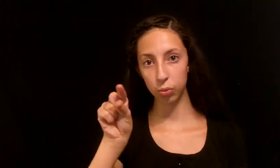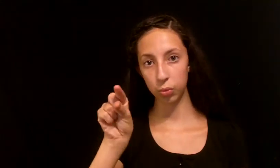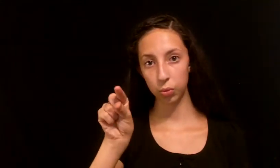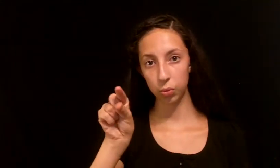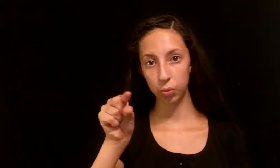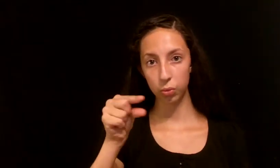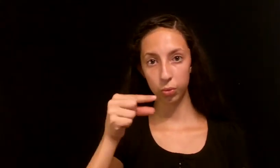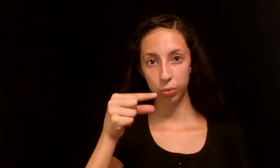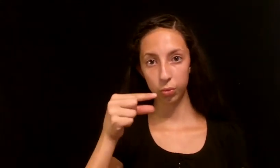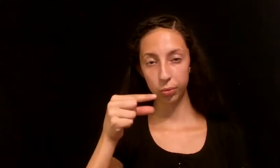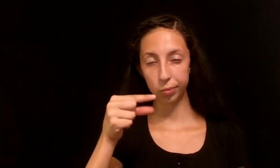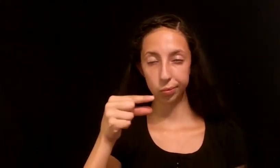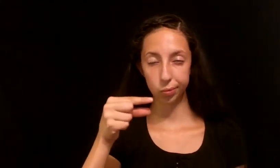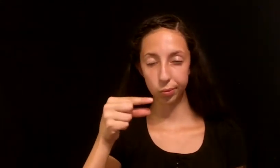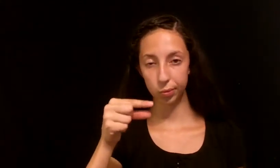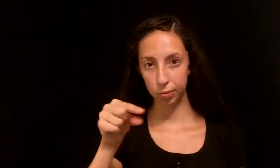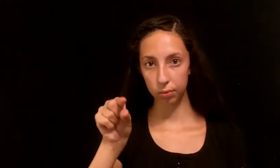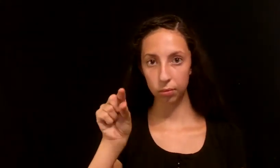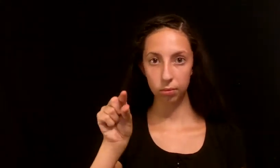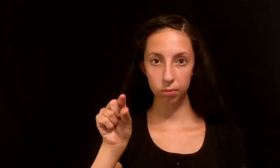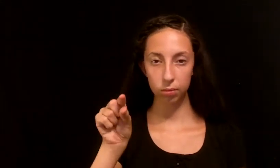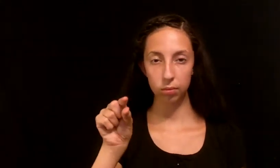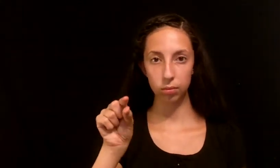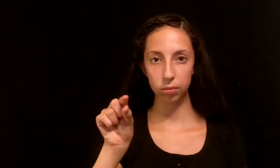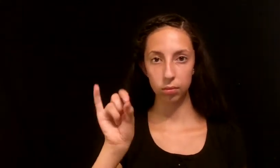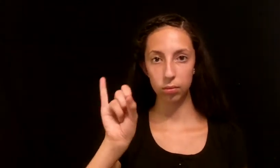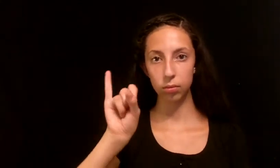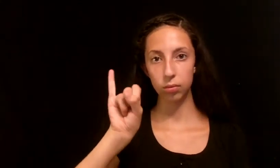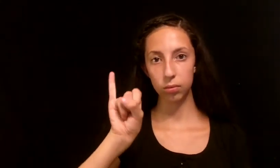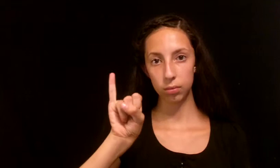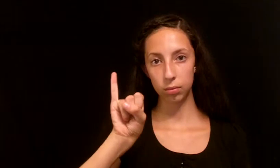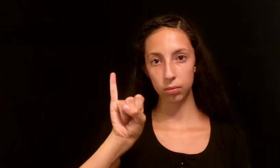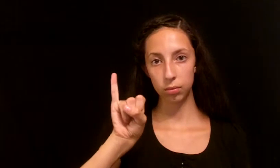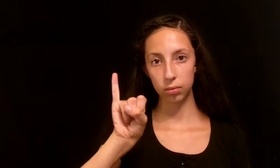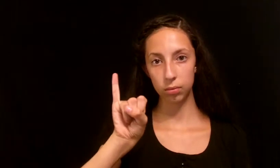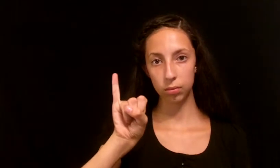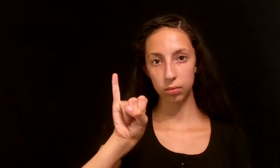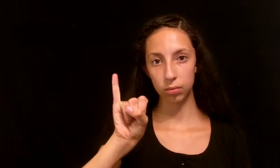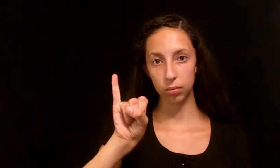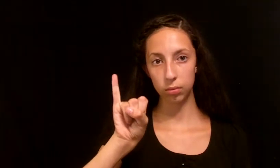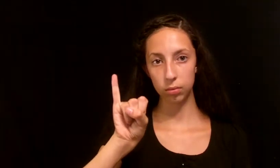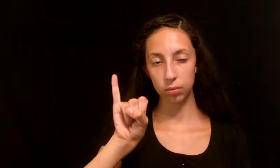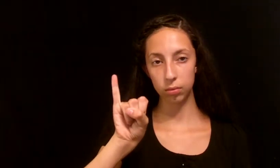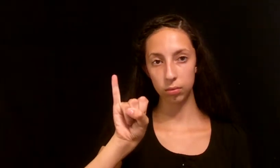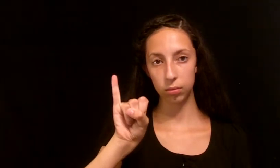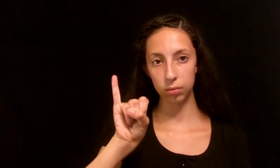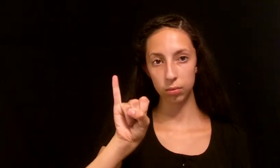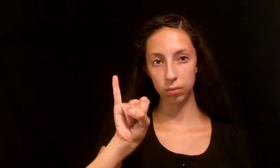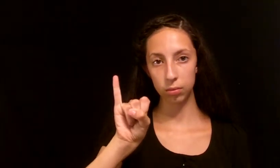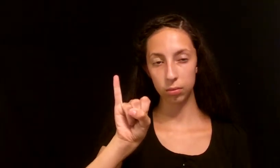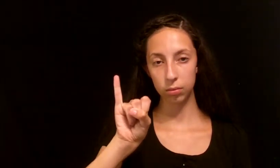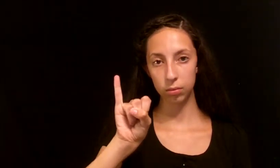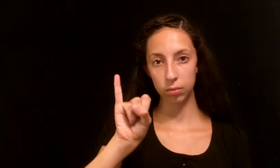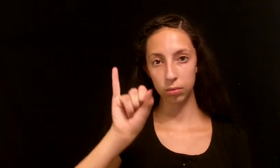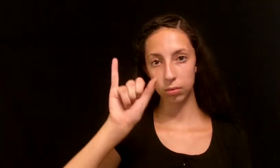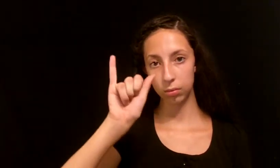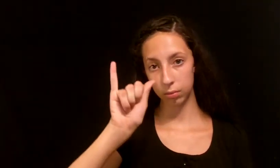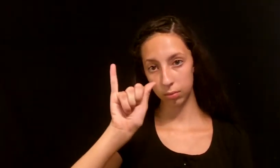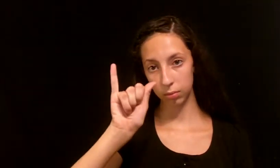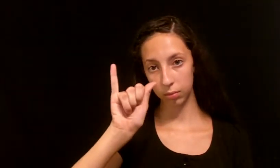it, okay? I is I, and it can be with the thumb in front of or